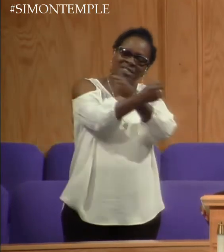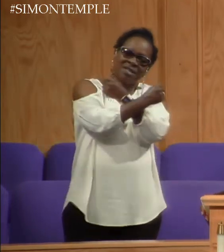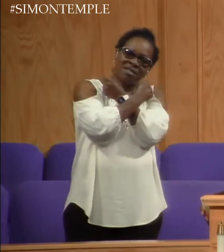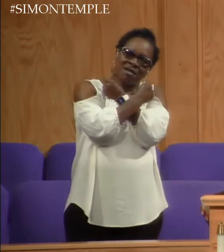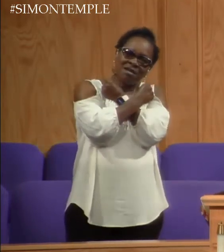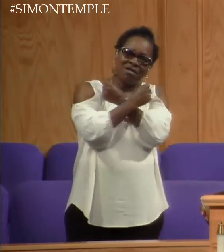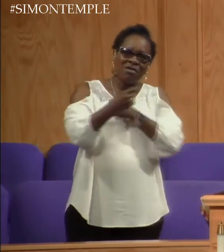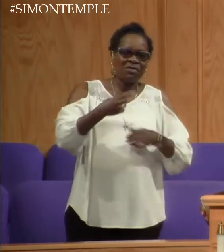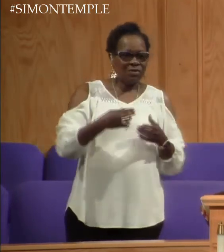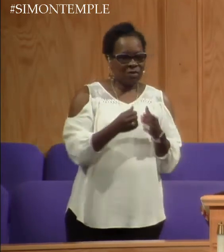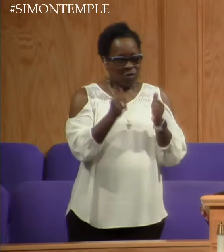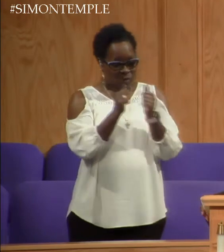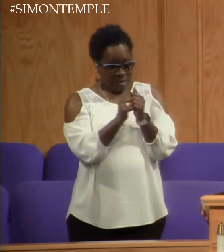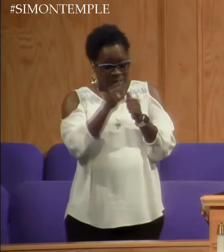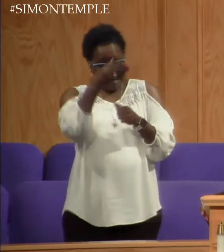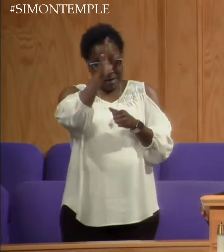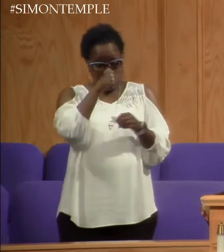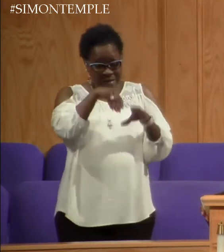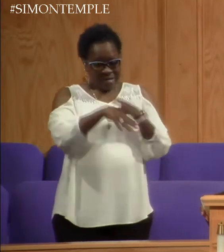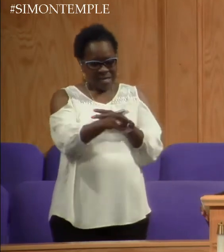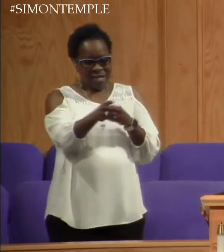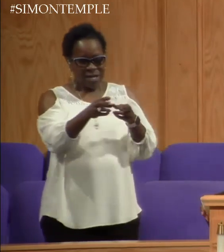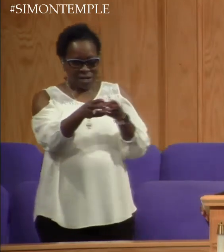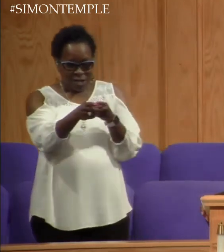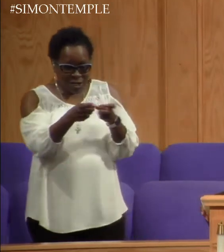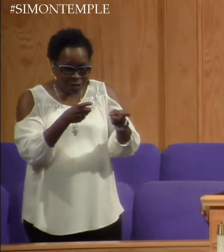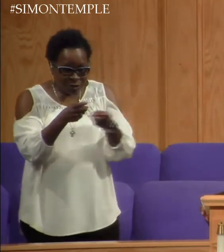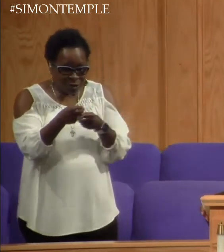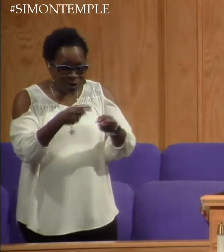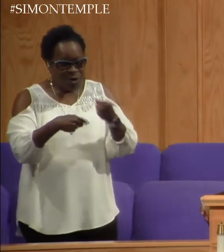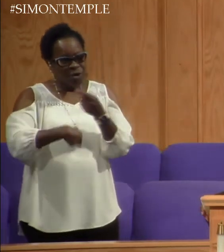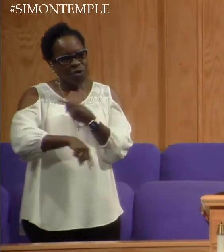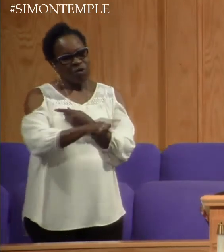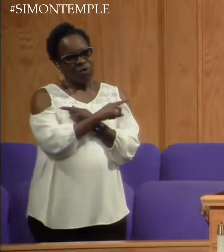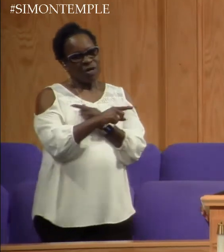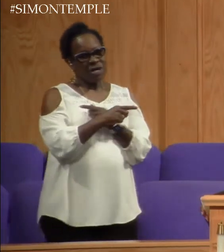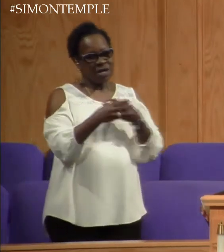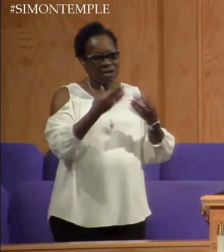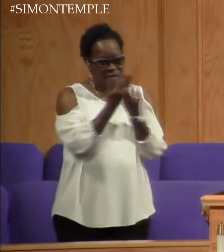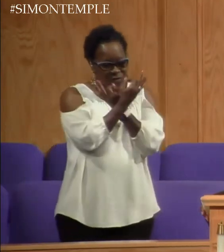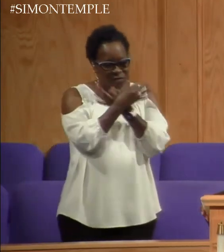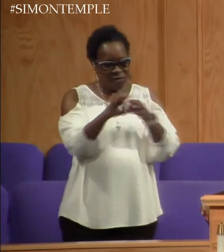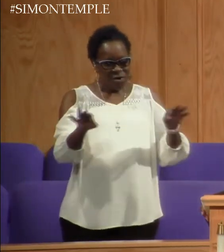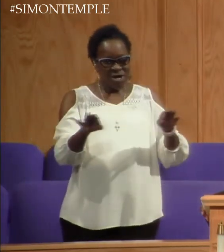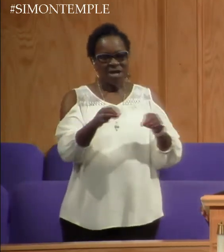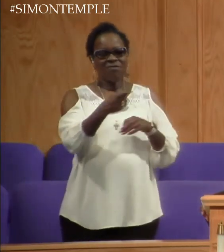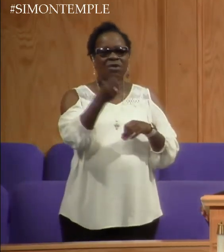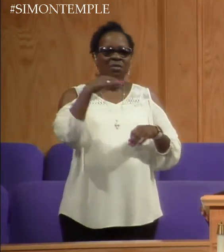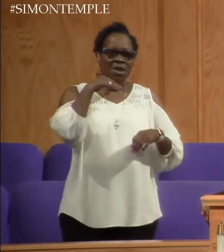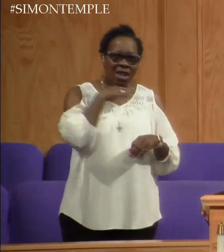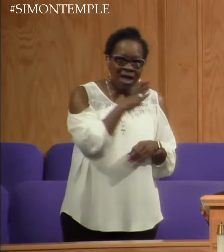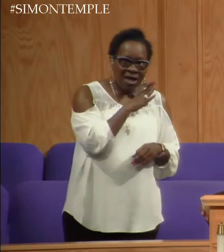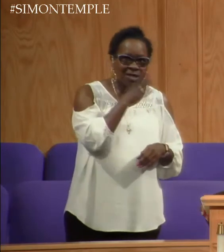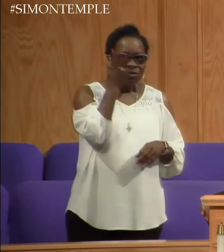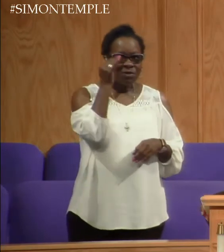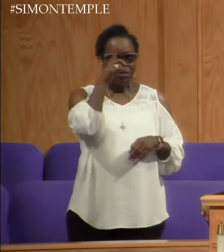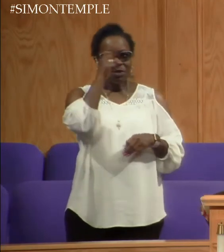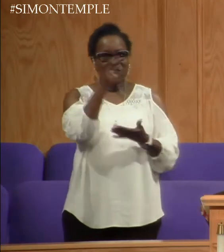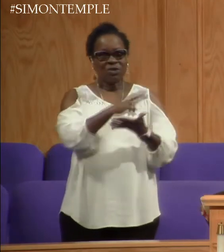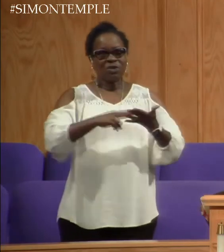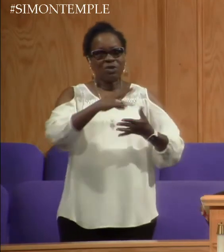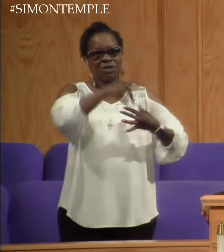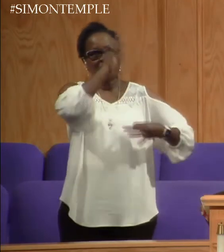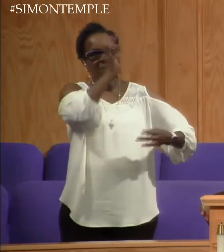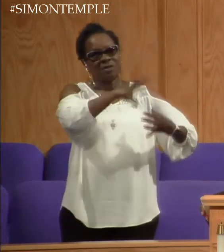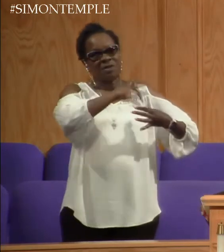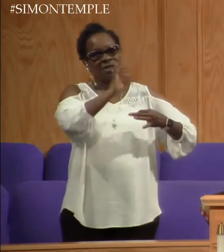from defeat because the Holy Spirit lives on the inside of us. And you can be certain of all these things, even